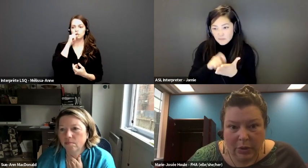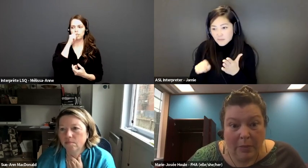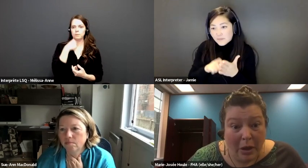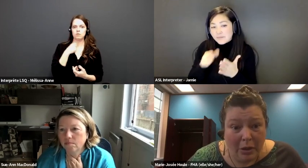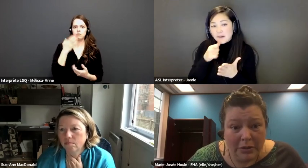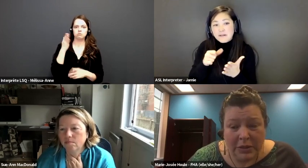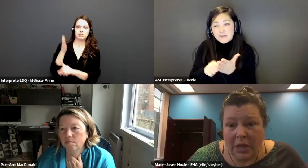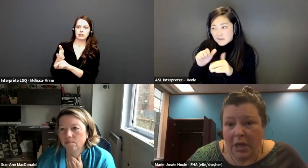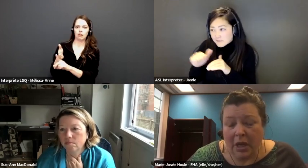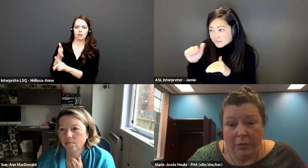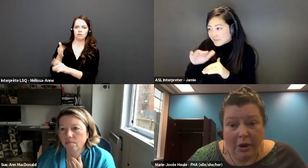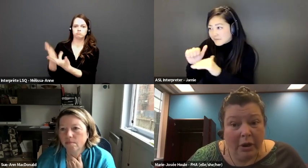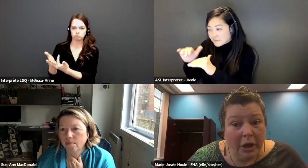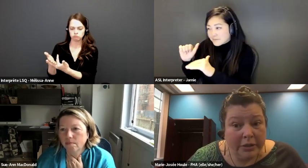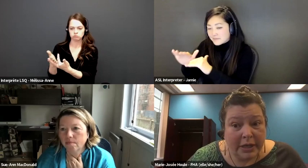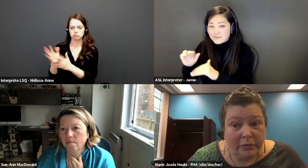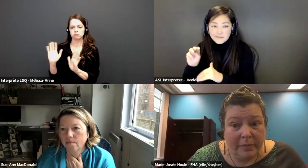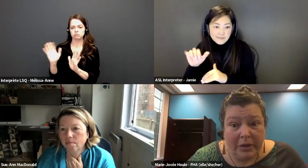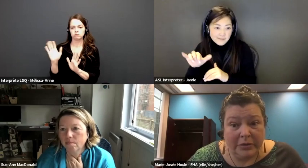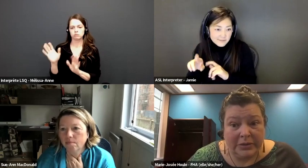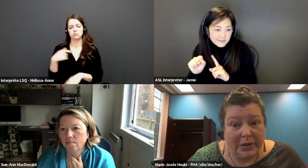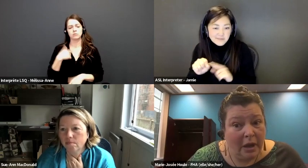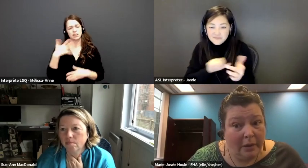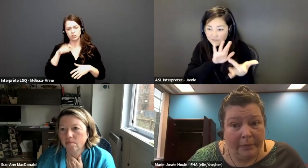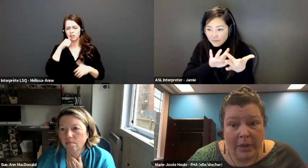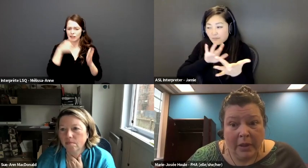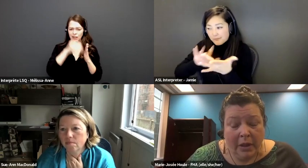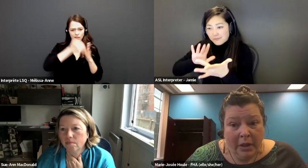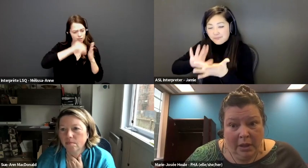you know, mayors. We are in contact with mayors